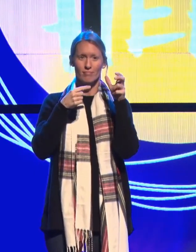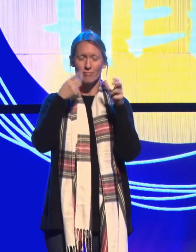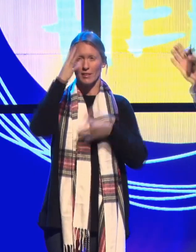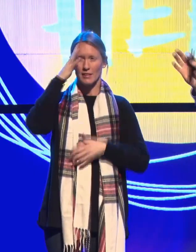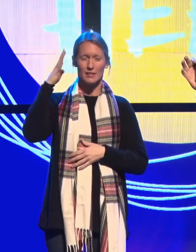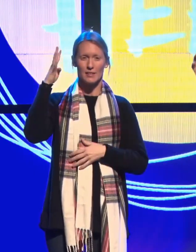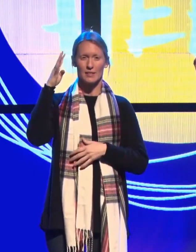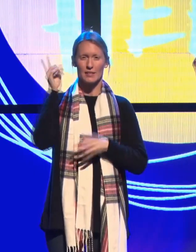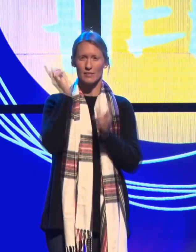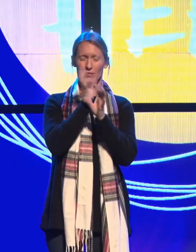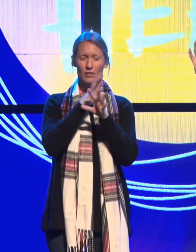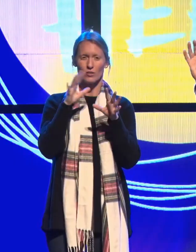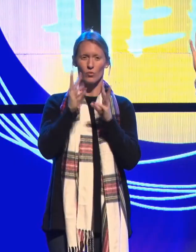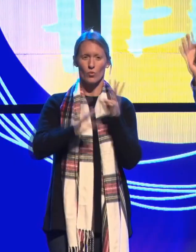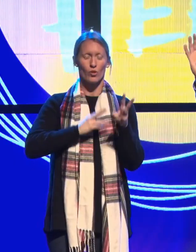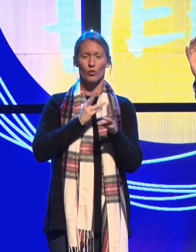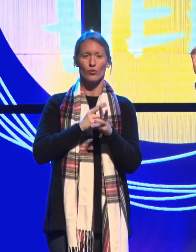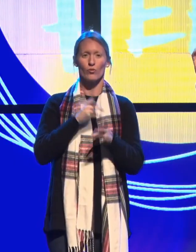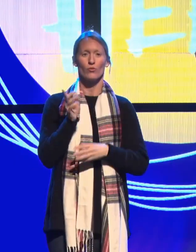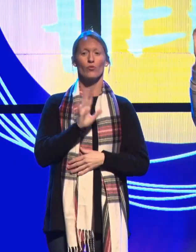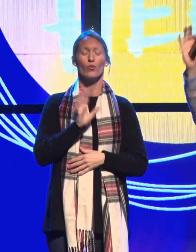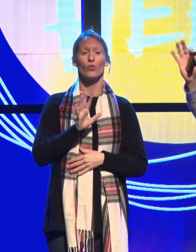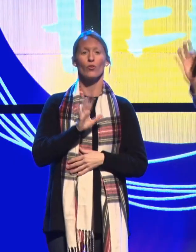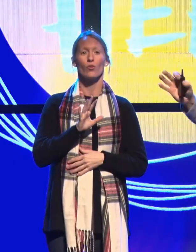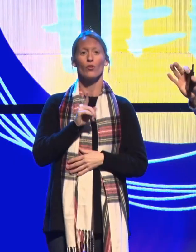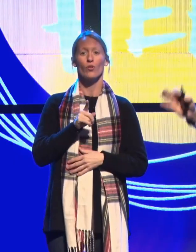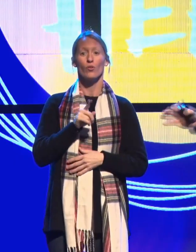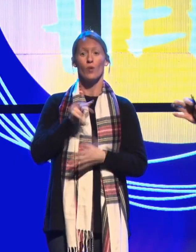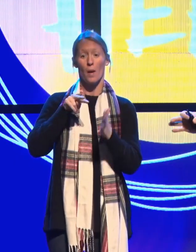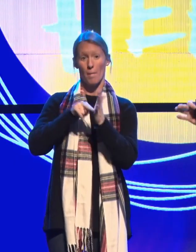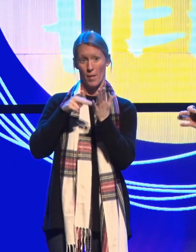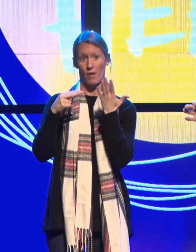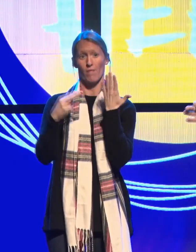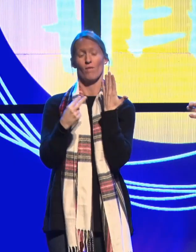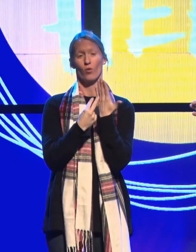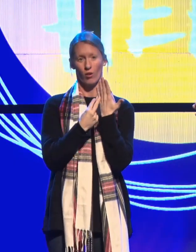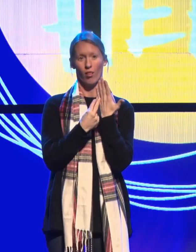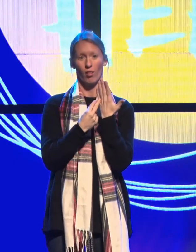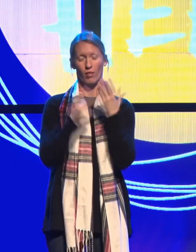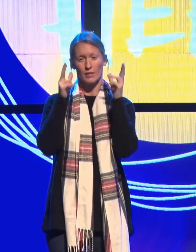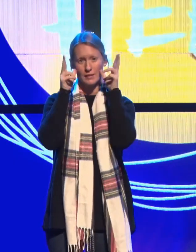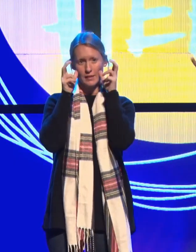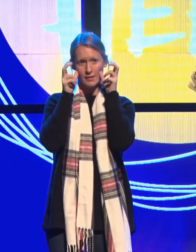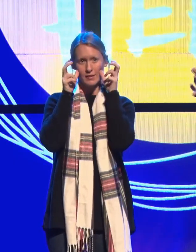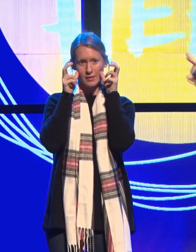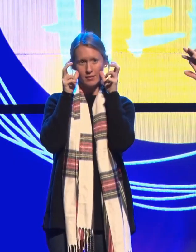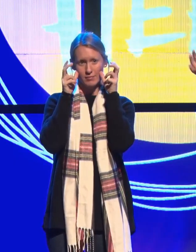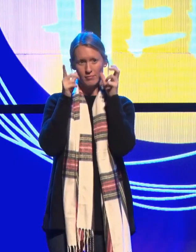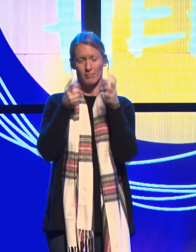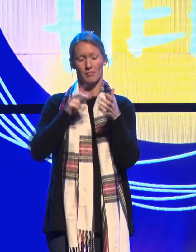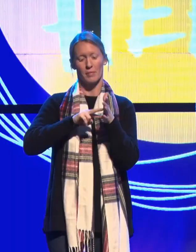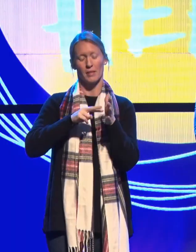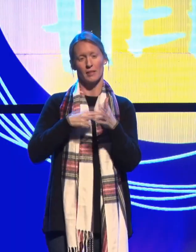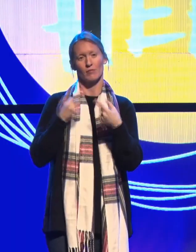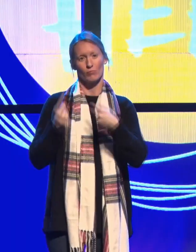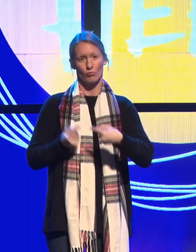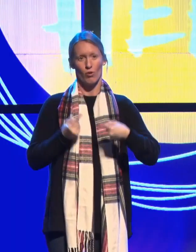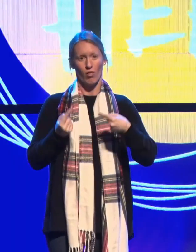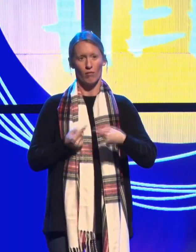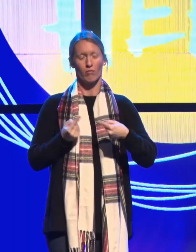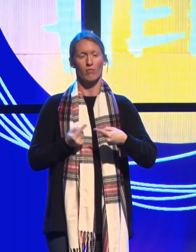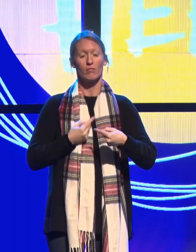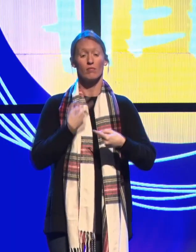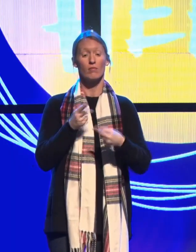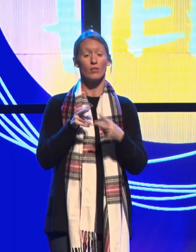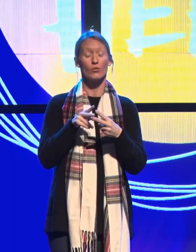about something a little more, what's the word? Metaphorical, okay? But I want to talk about two things that Jesus said that